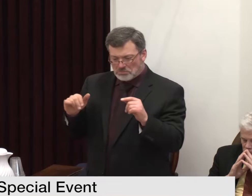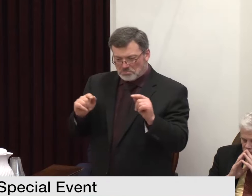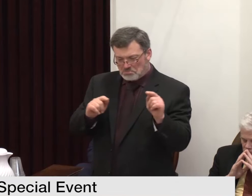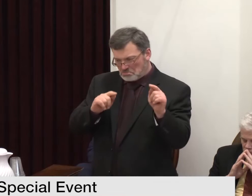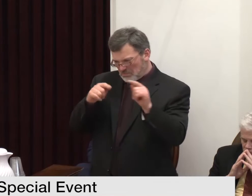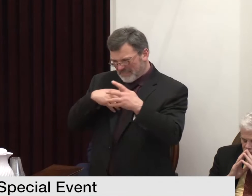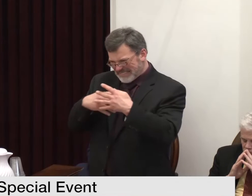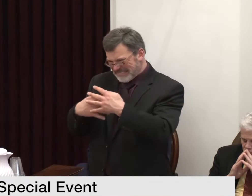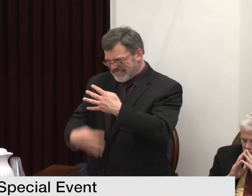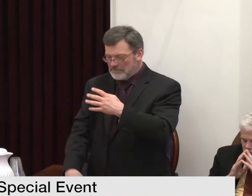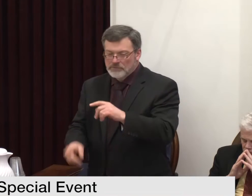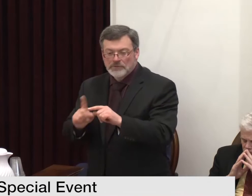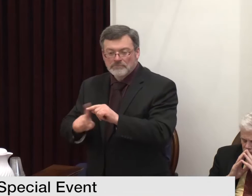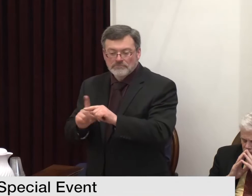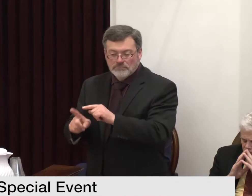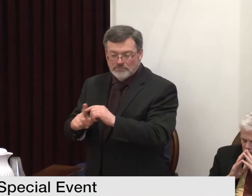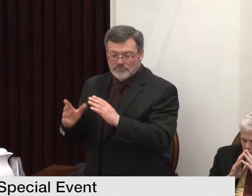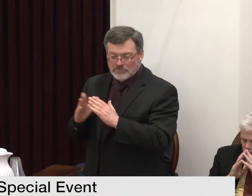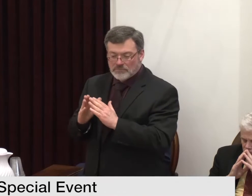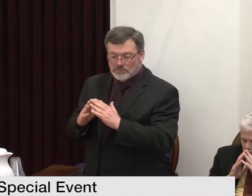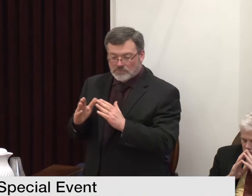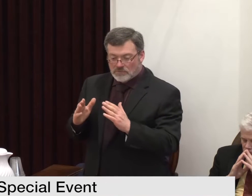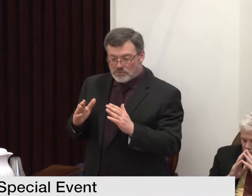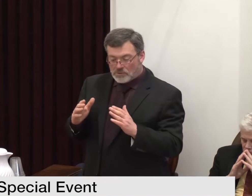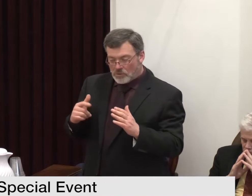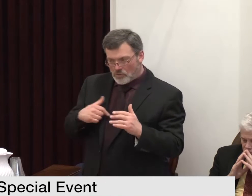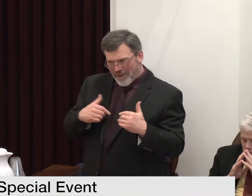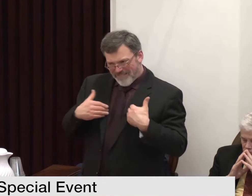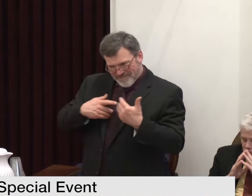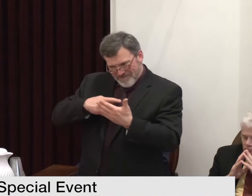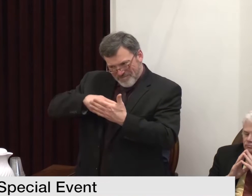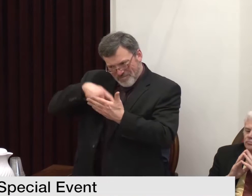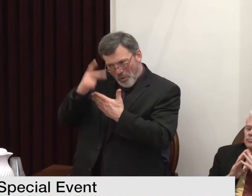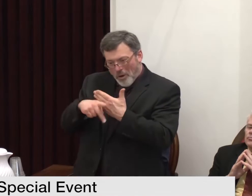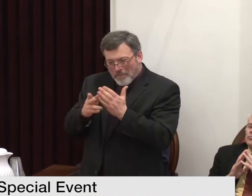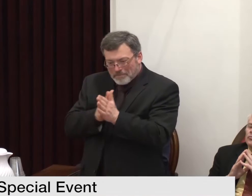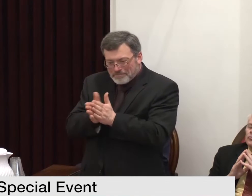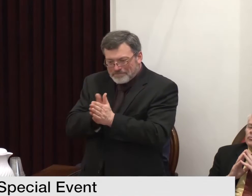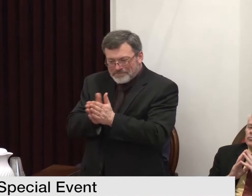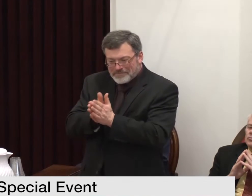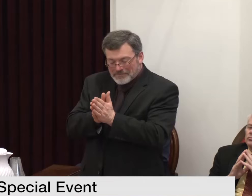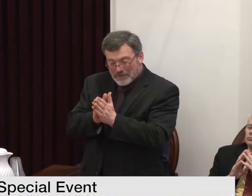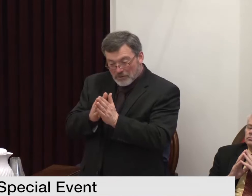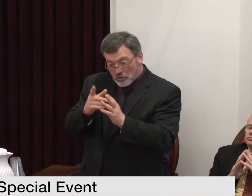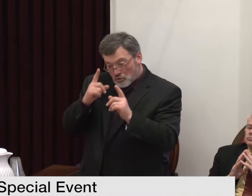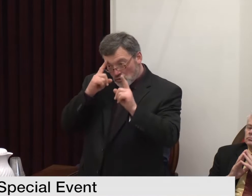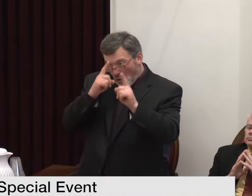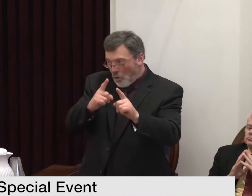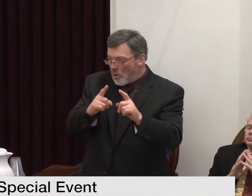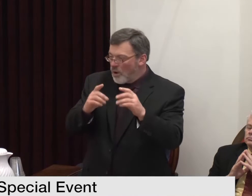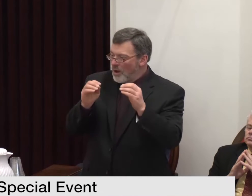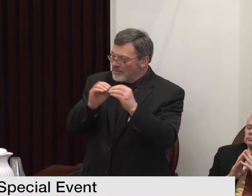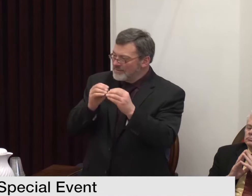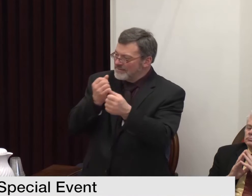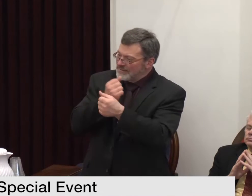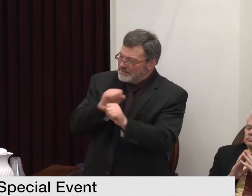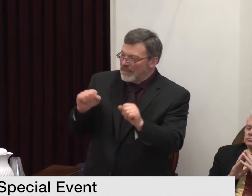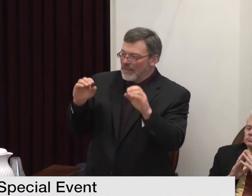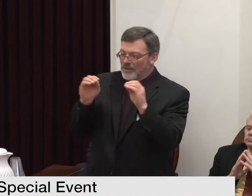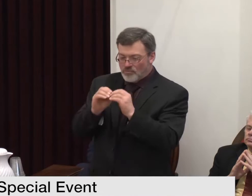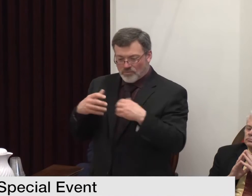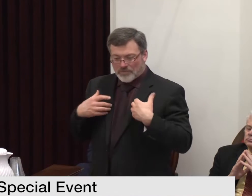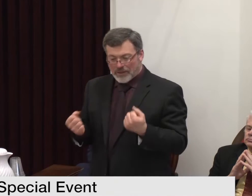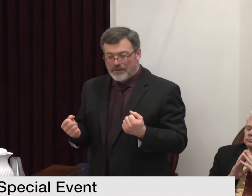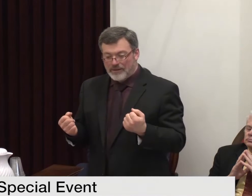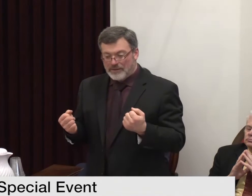These initiatives make Vermonters safer and healthier and support the economic growth we desperately need